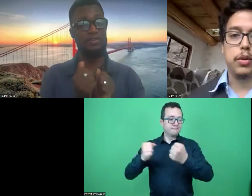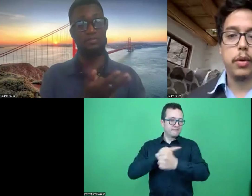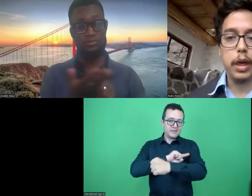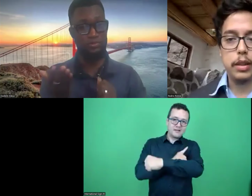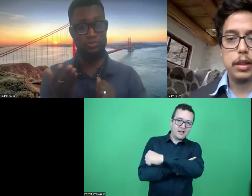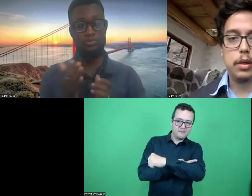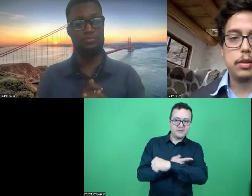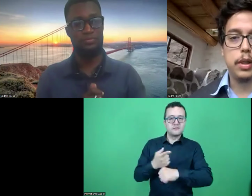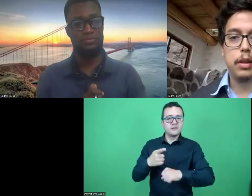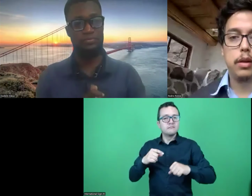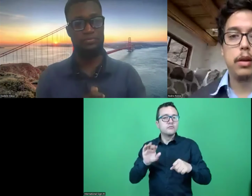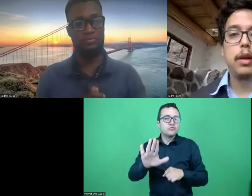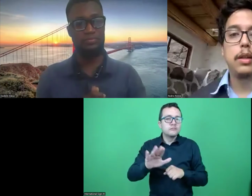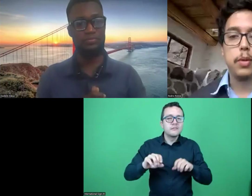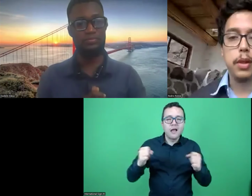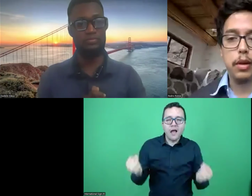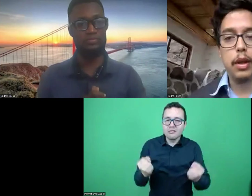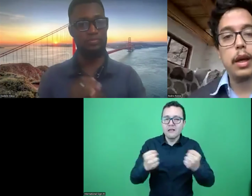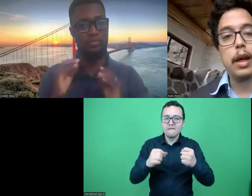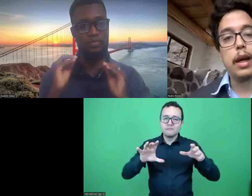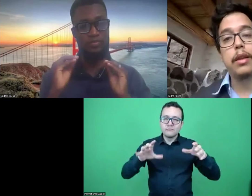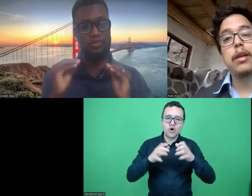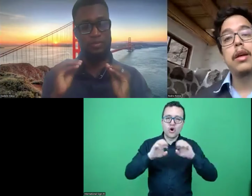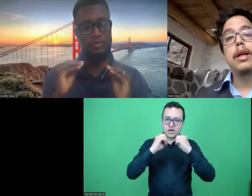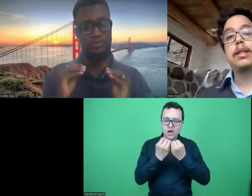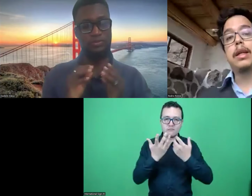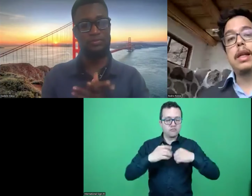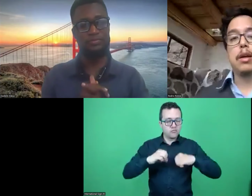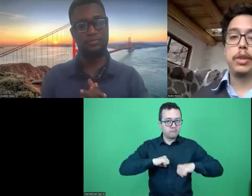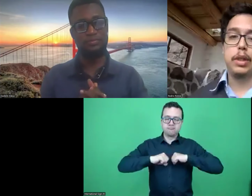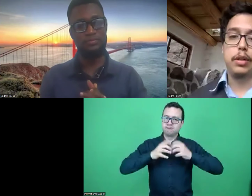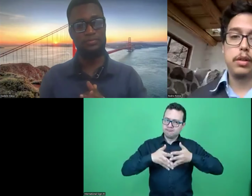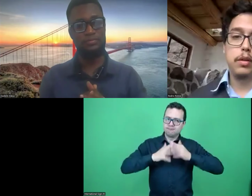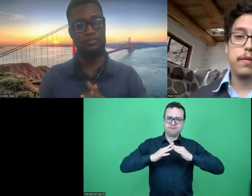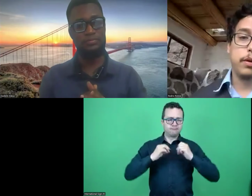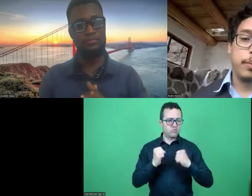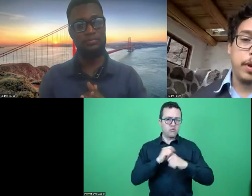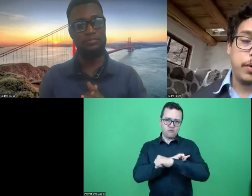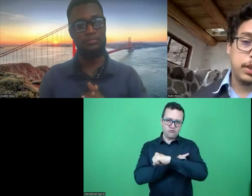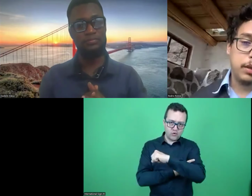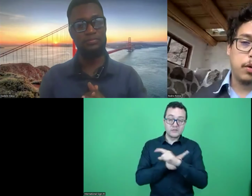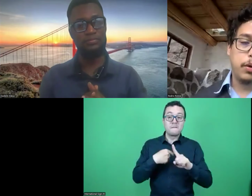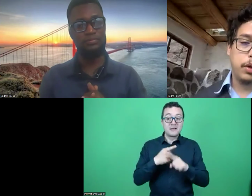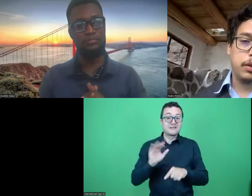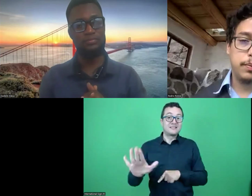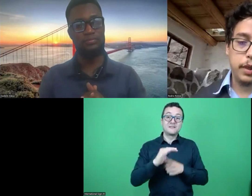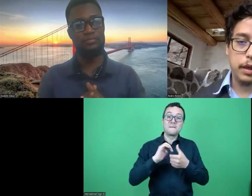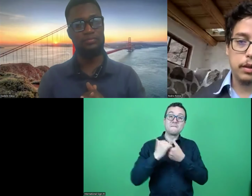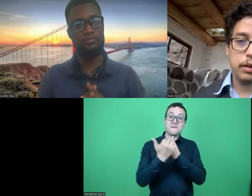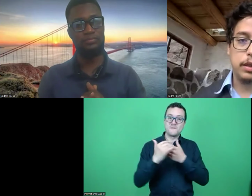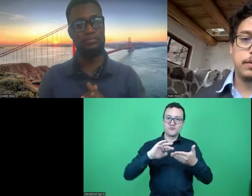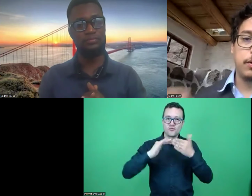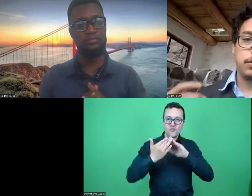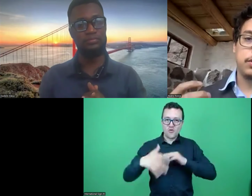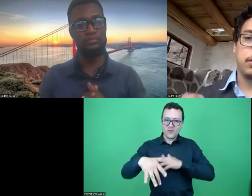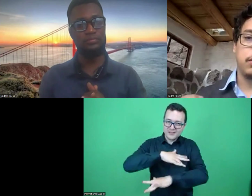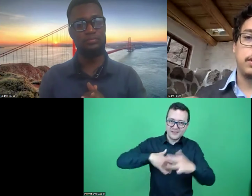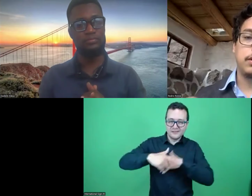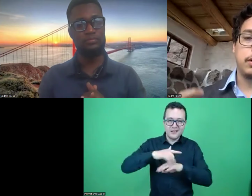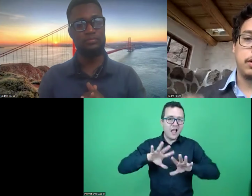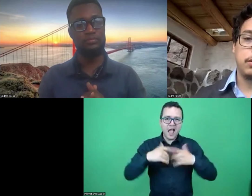focus on organizational strengthening and skills acquisitions for their members and their communities. And this